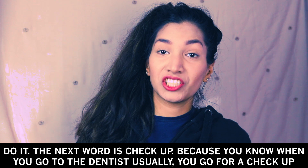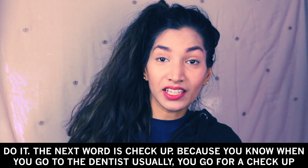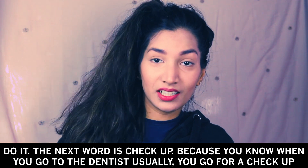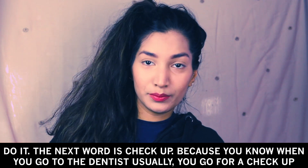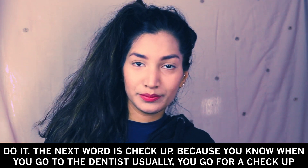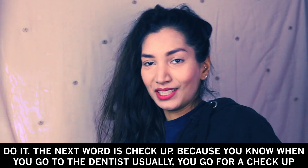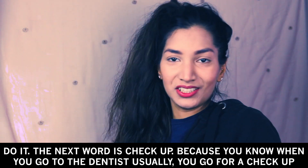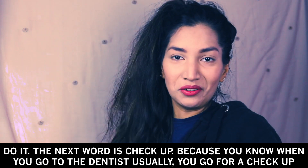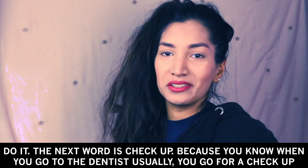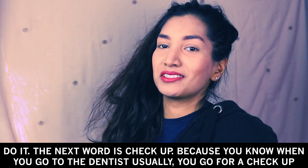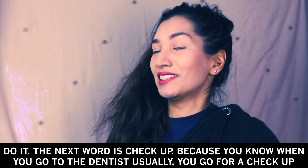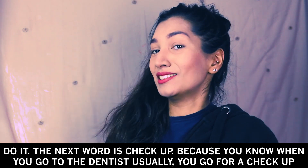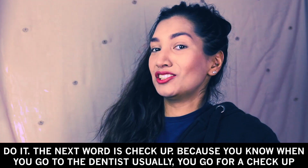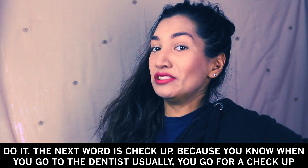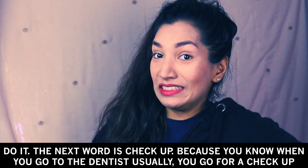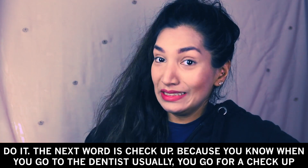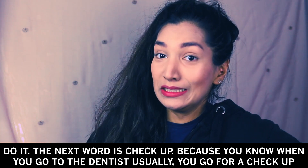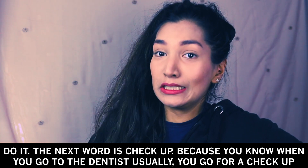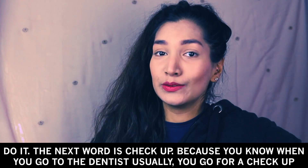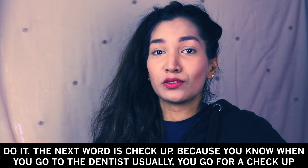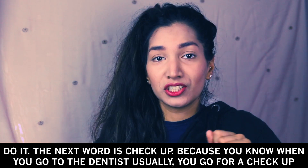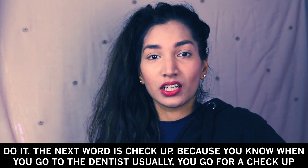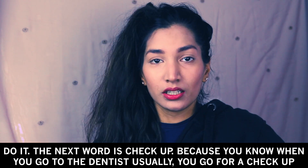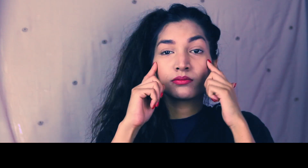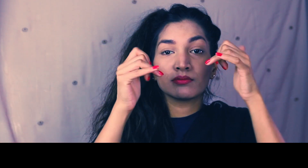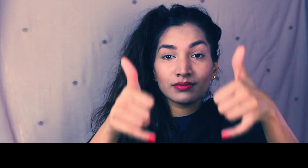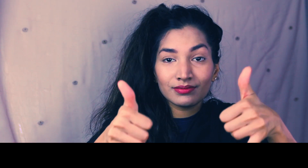check up, because you know when you go to the dentist usually you go for a checkup.